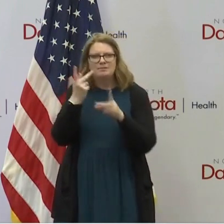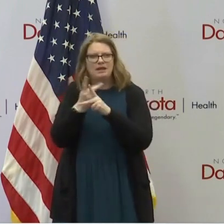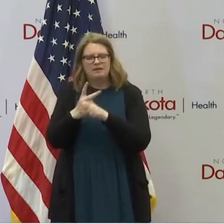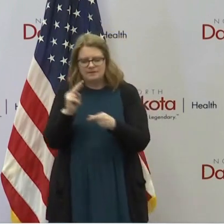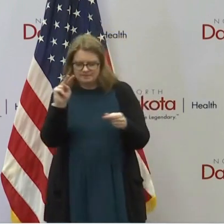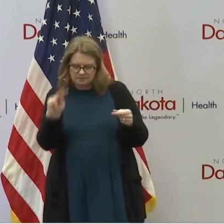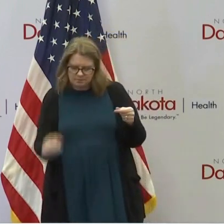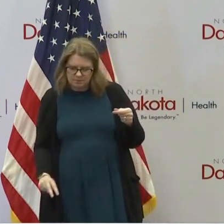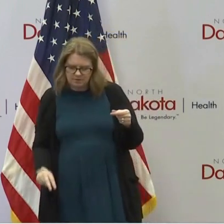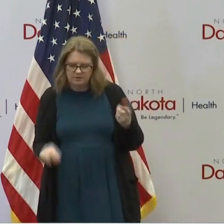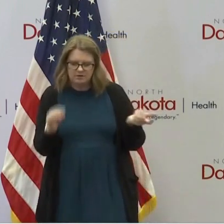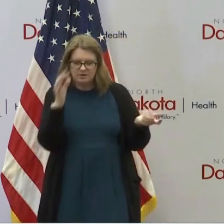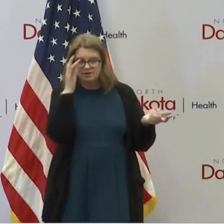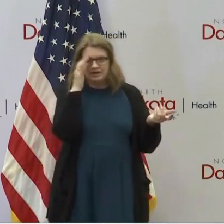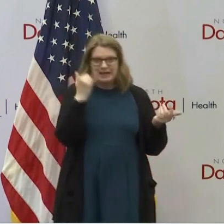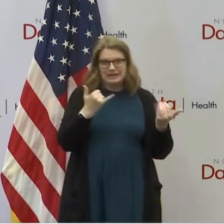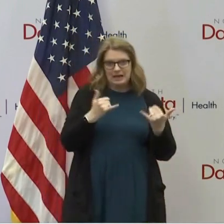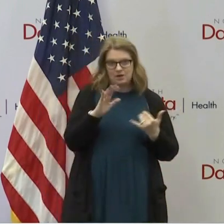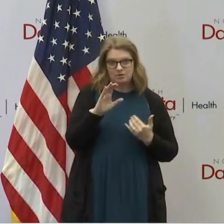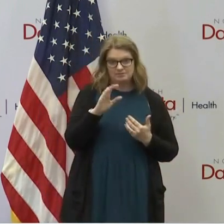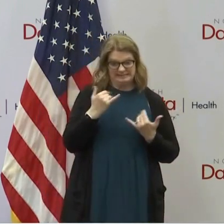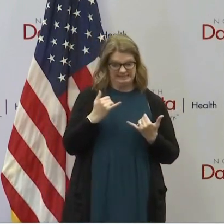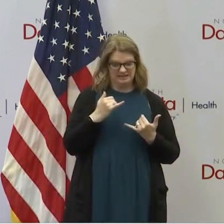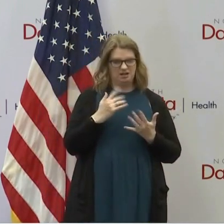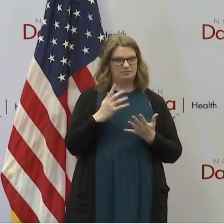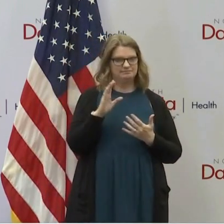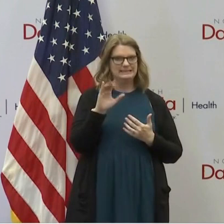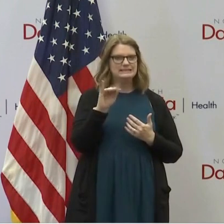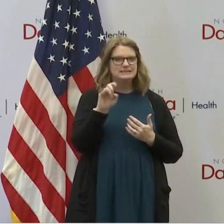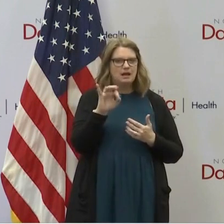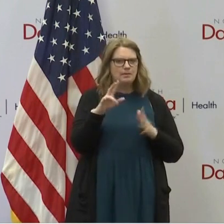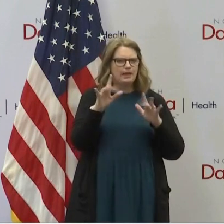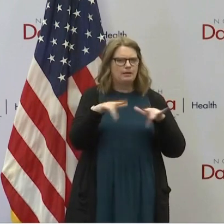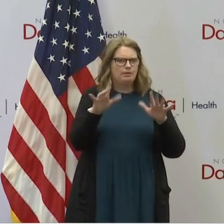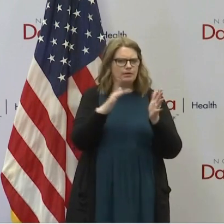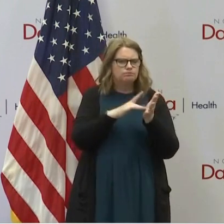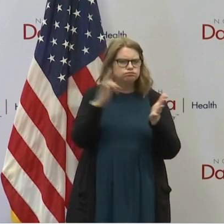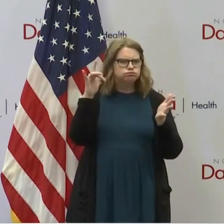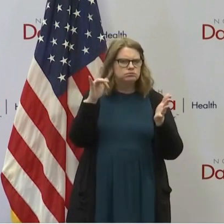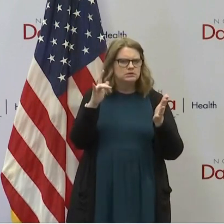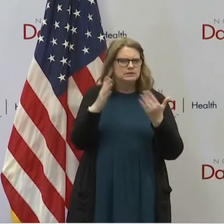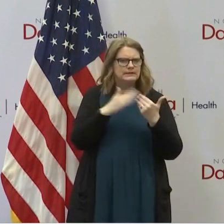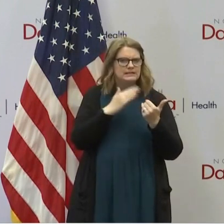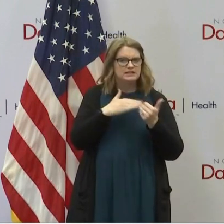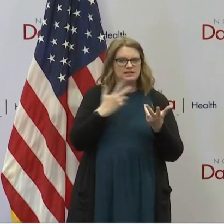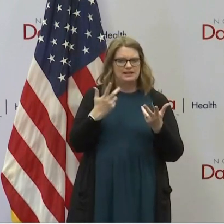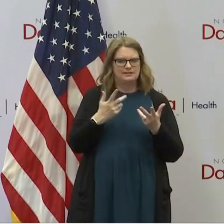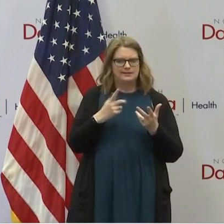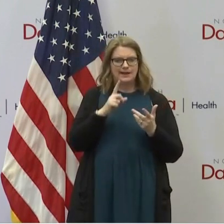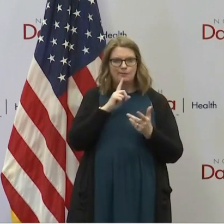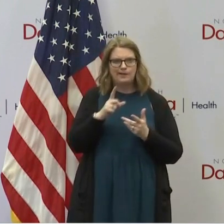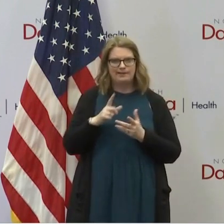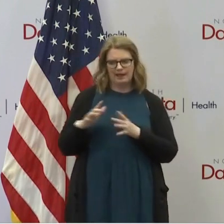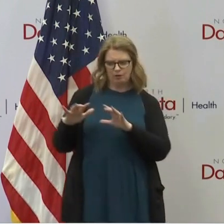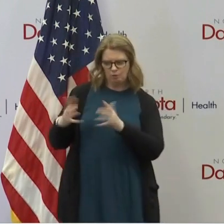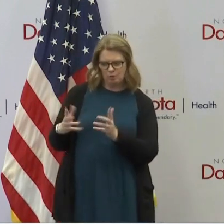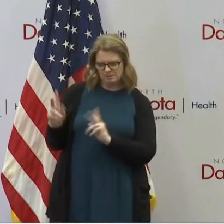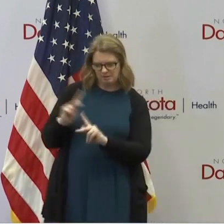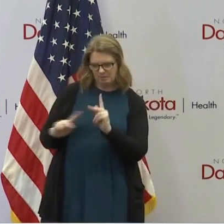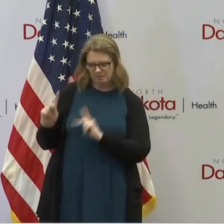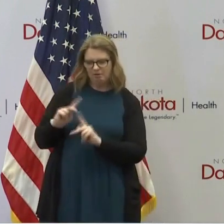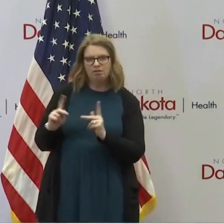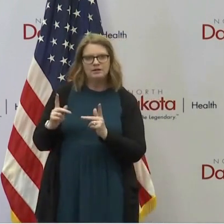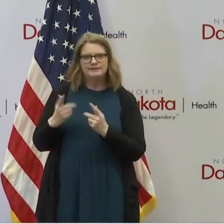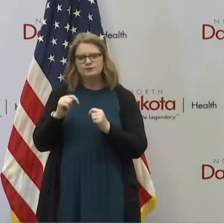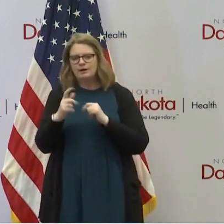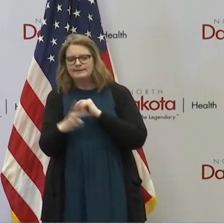of cyber risk, we know that that this could also be that there's actually organized efforts to steal